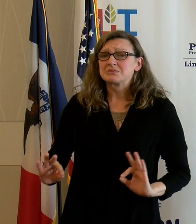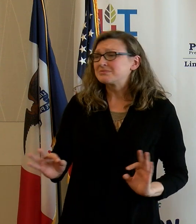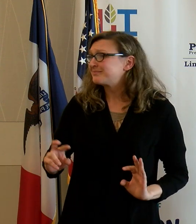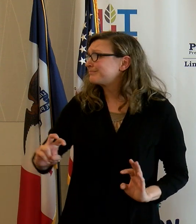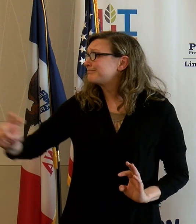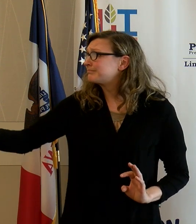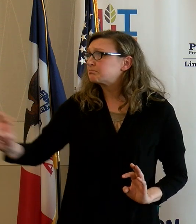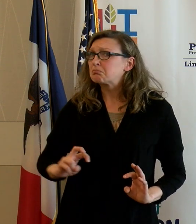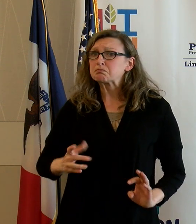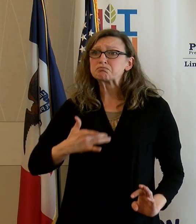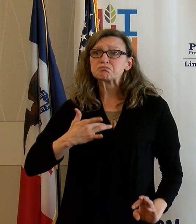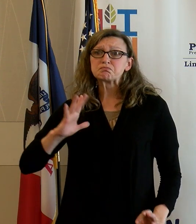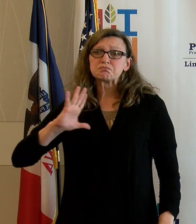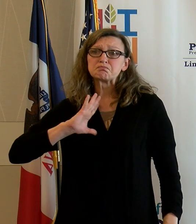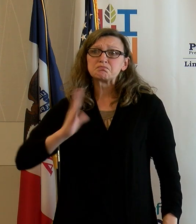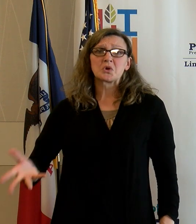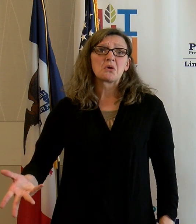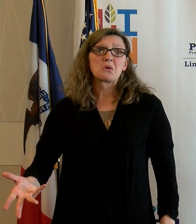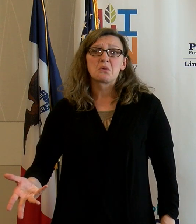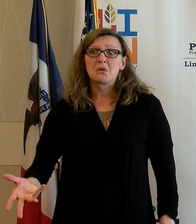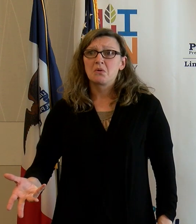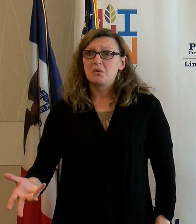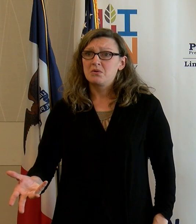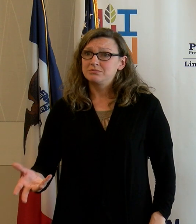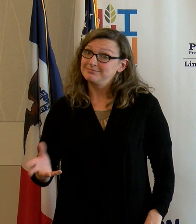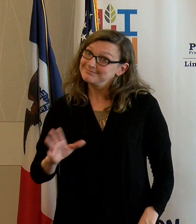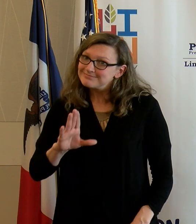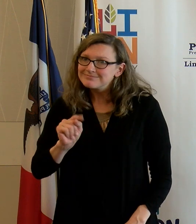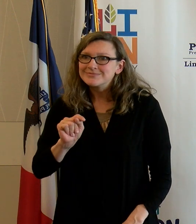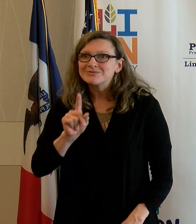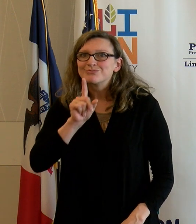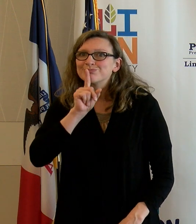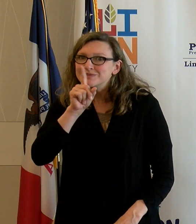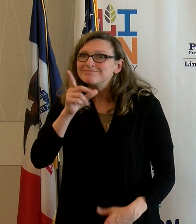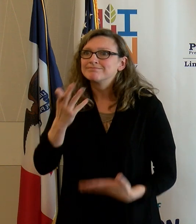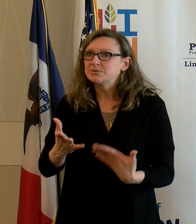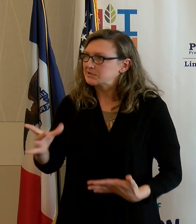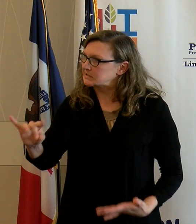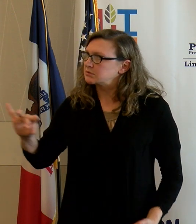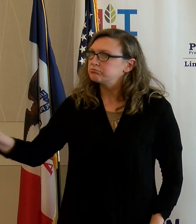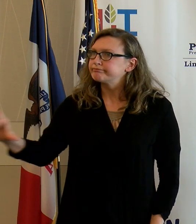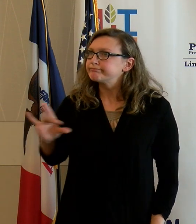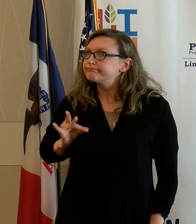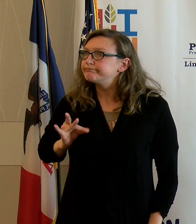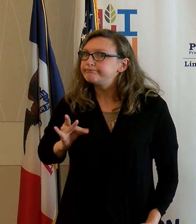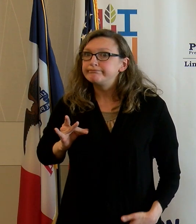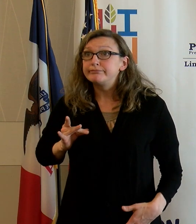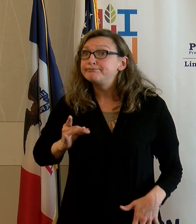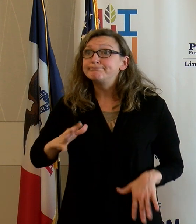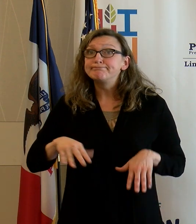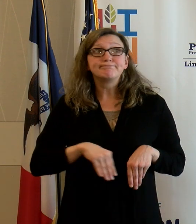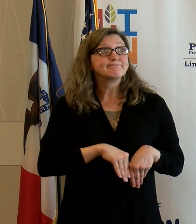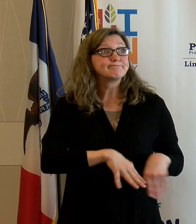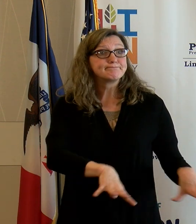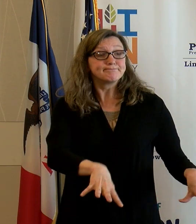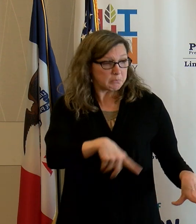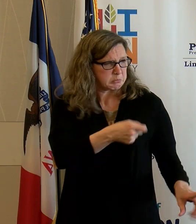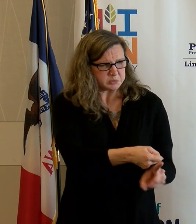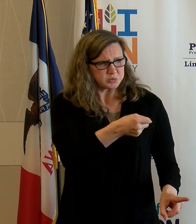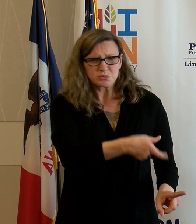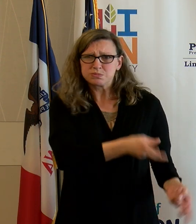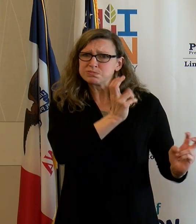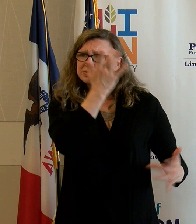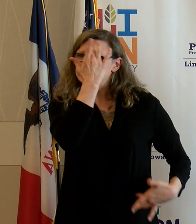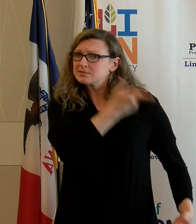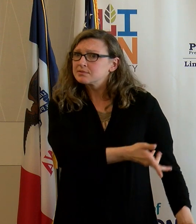that they may unknowingly be spreading this to others. That's why it's so important to practice social distancing, staying 6 feet